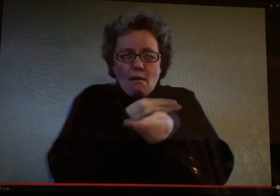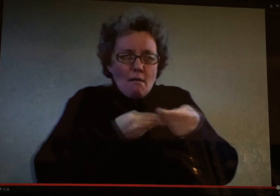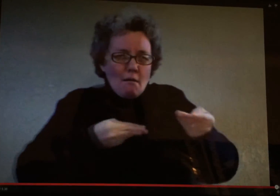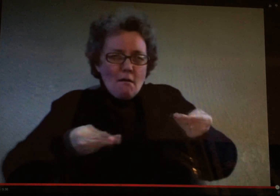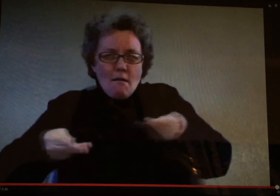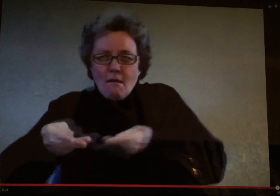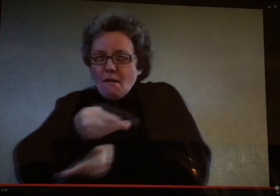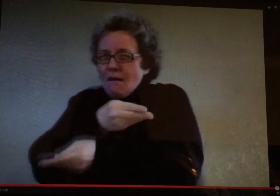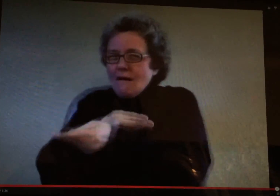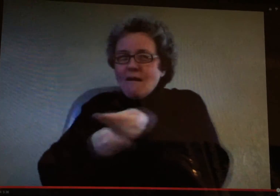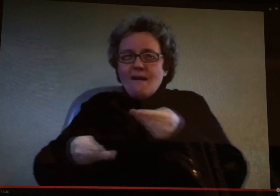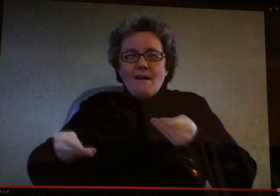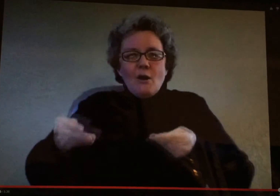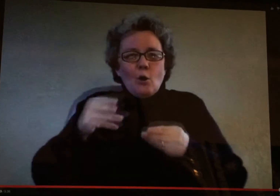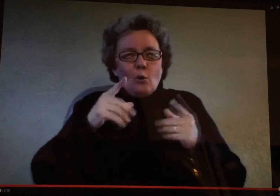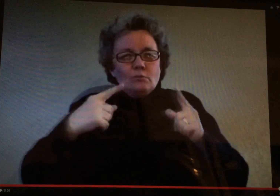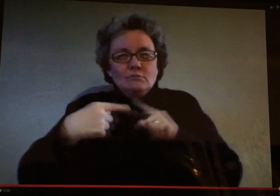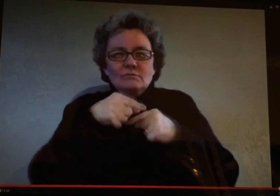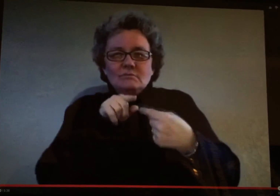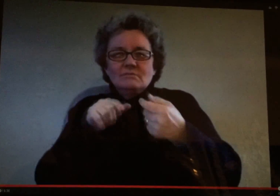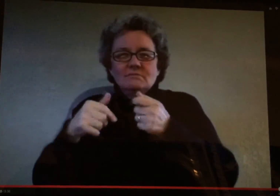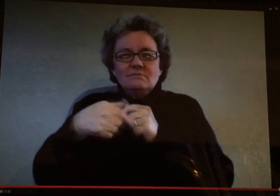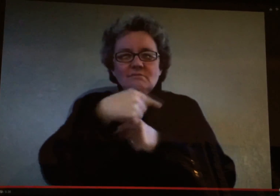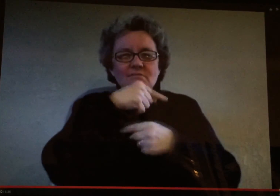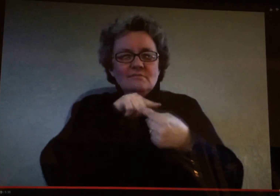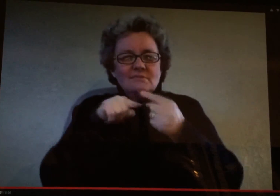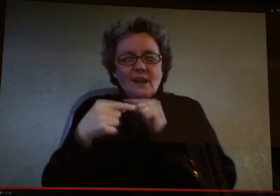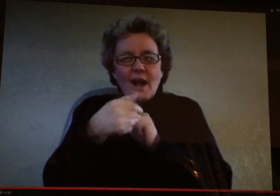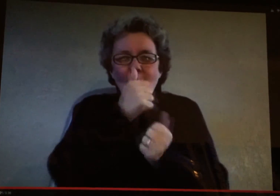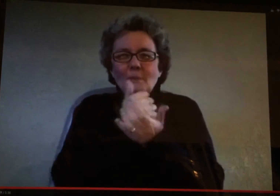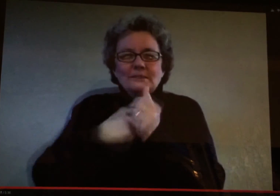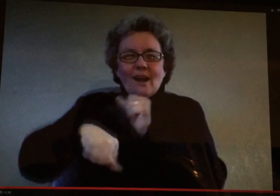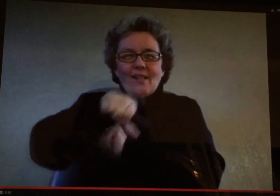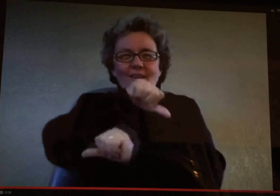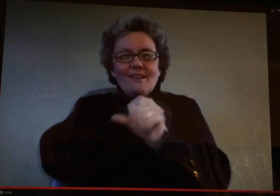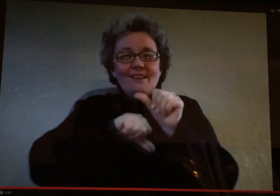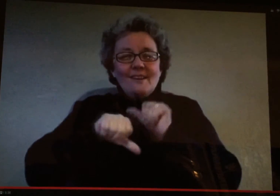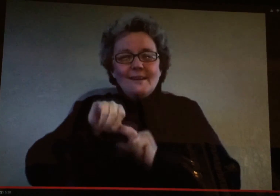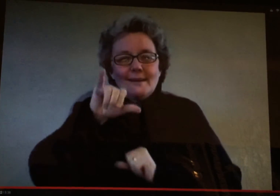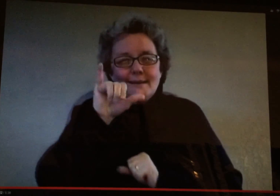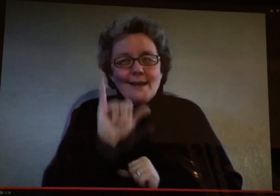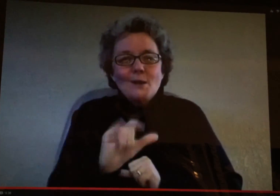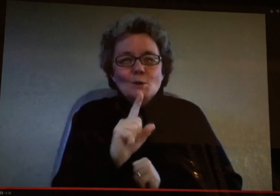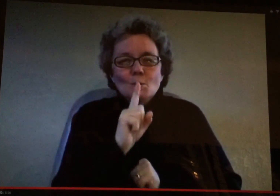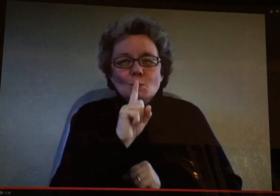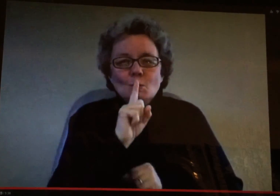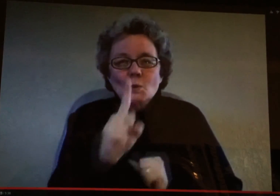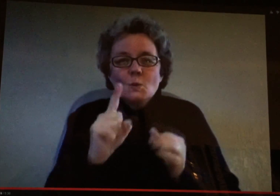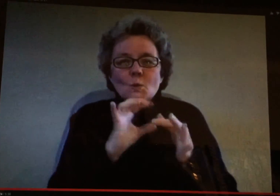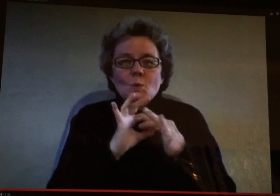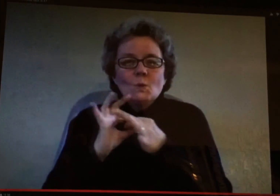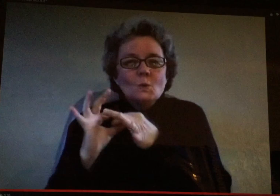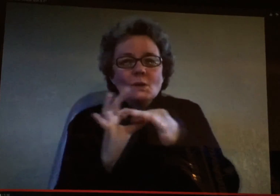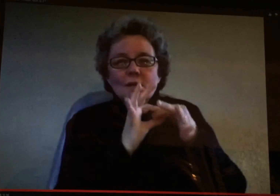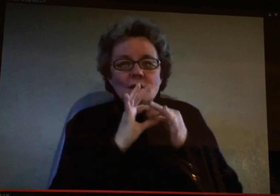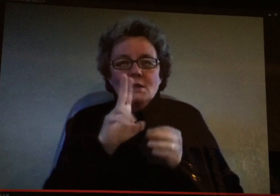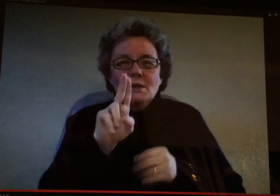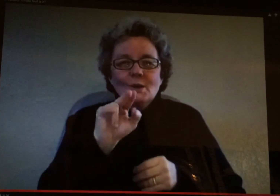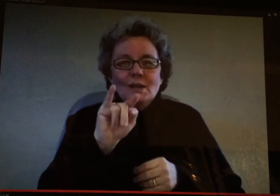English, fine. It's a give and take relationship. We help each other out. That's